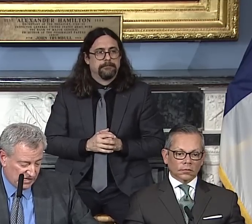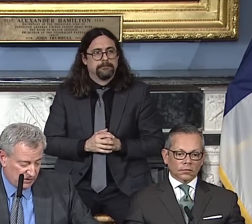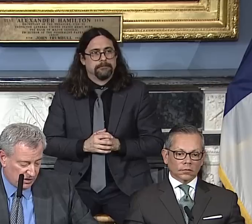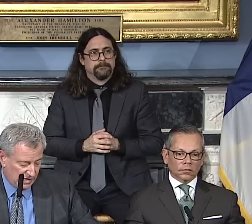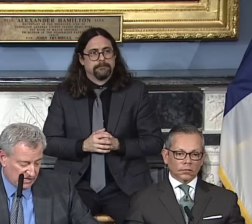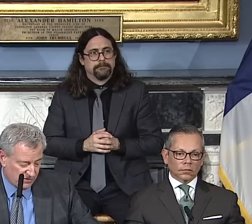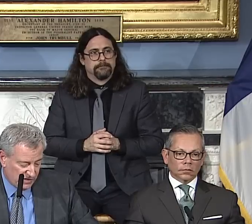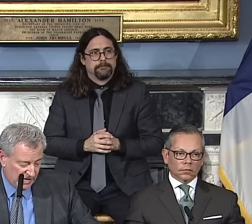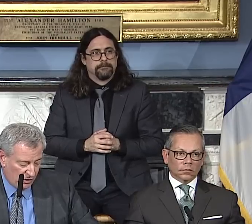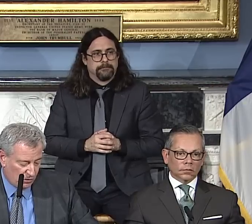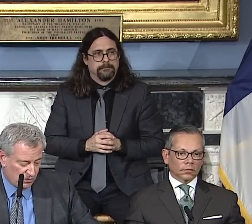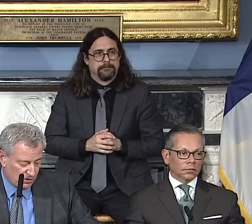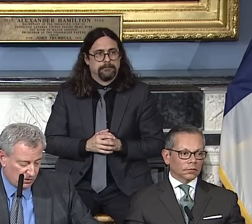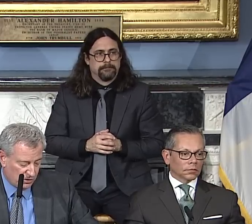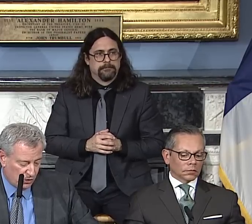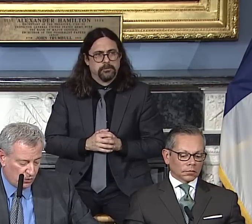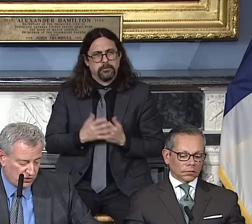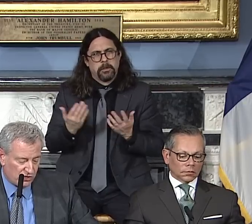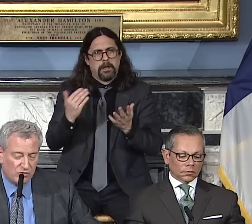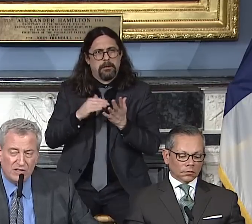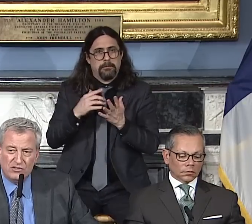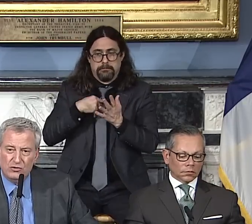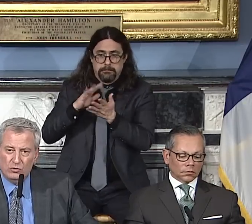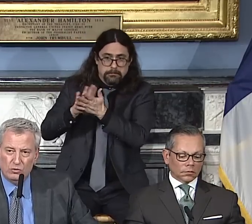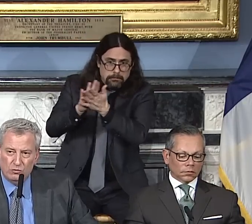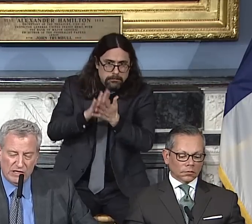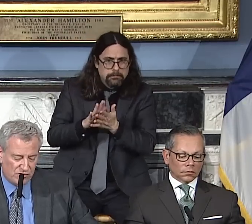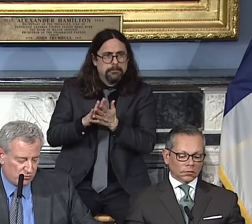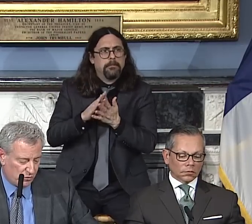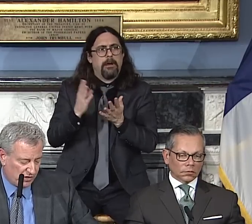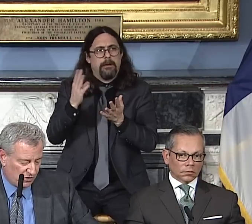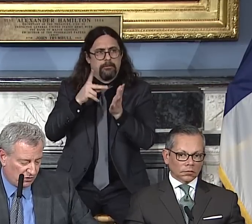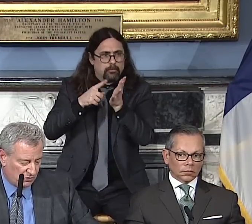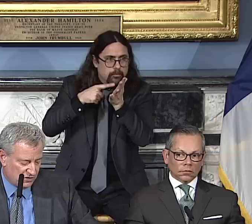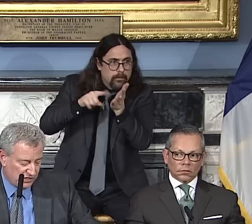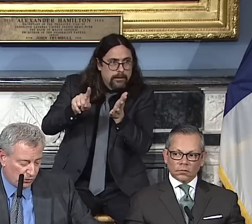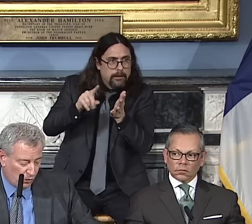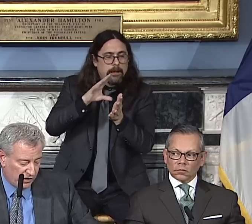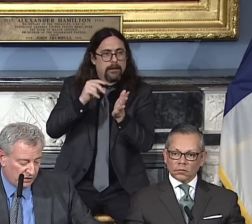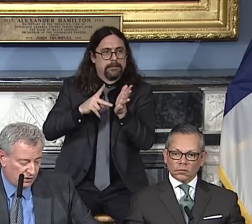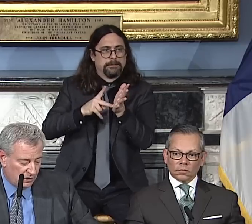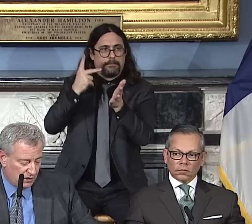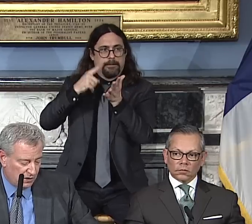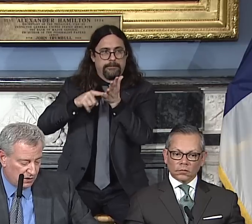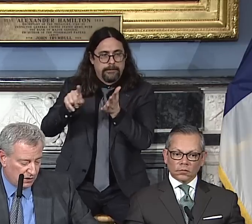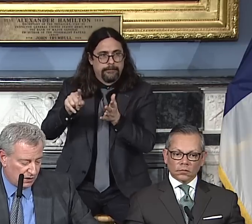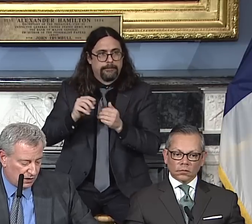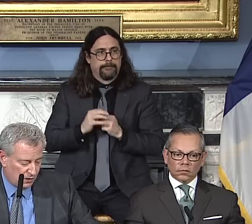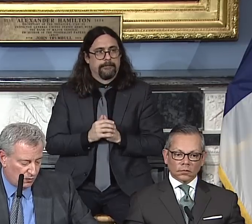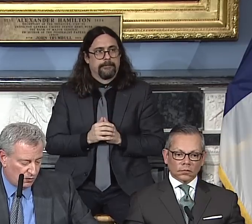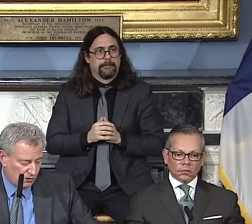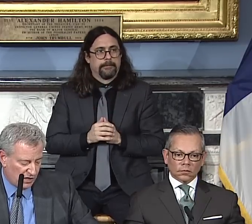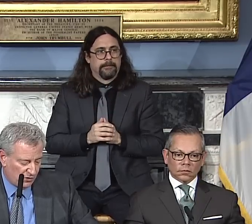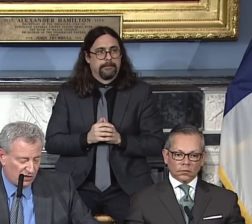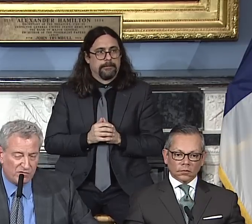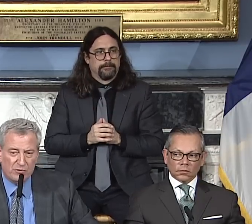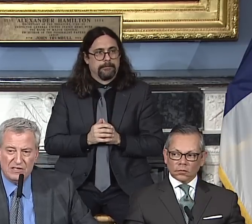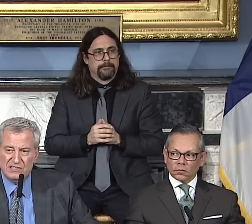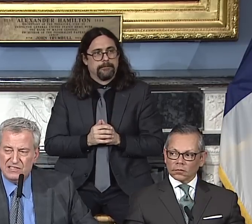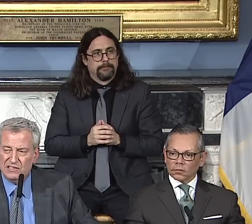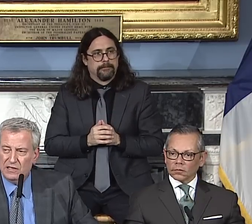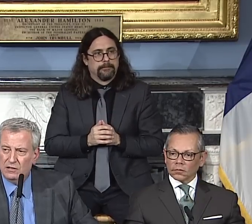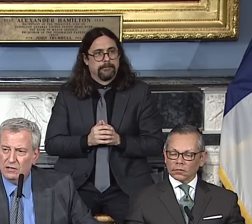double checking, but as of now, there are no children in the school who reach what we call a Tier 1 level